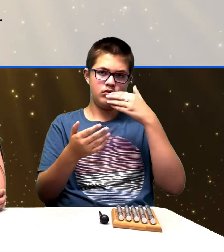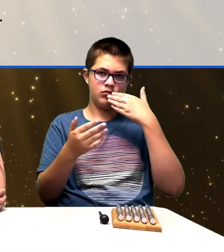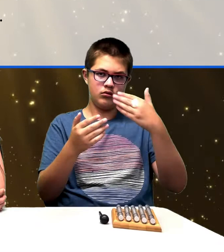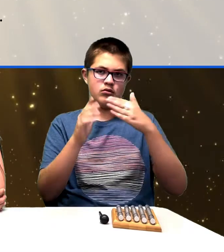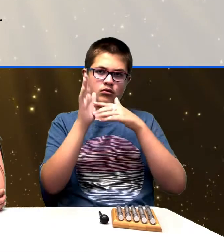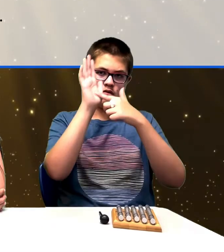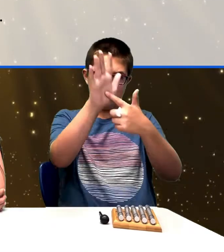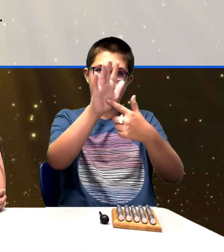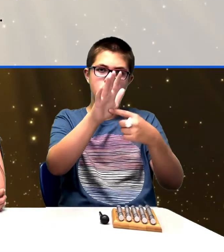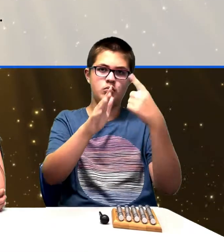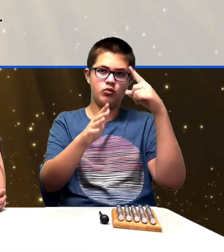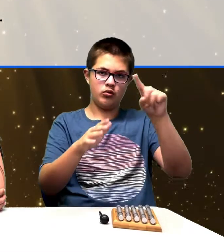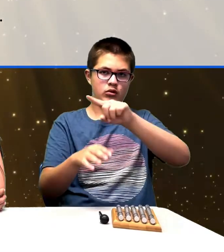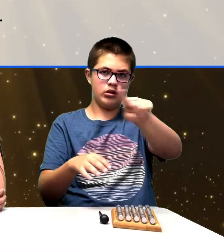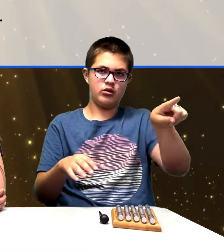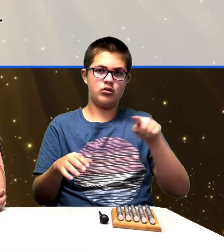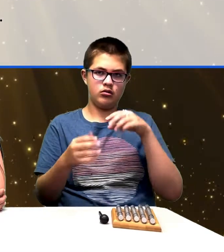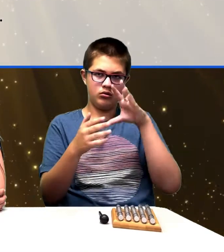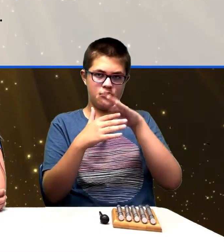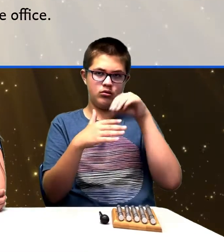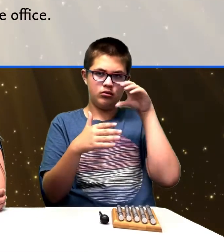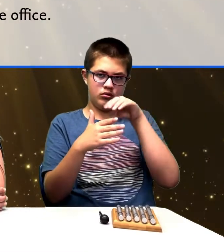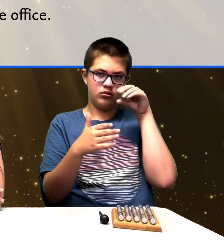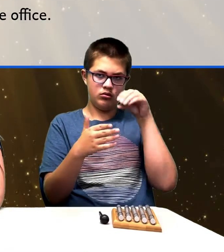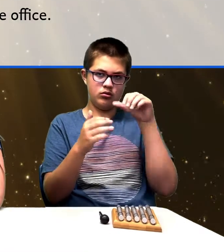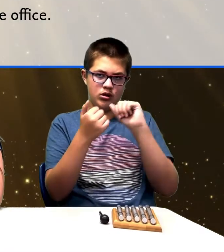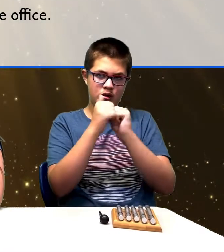others to learn from.